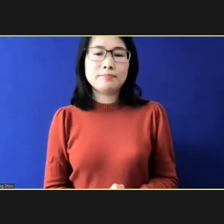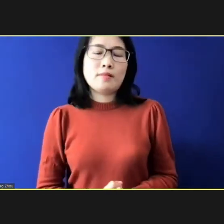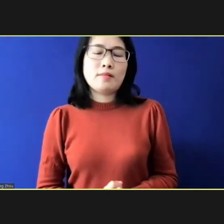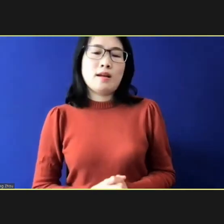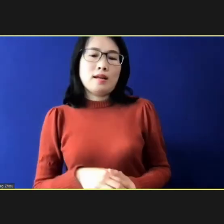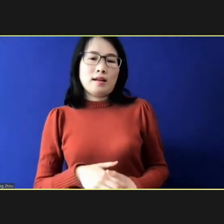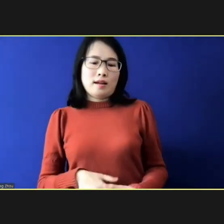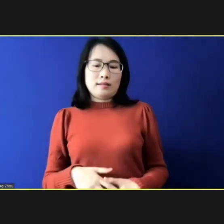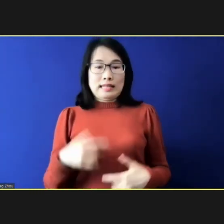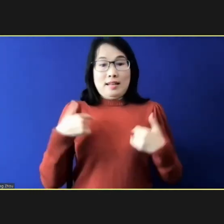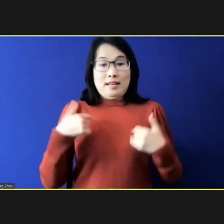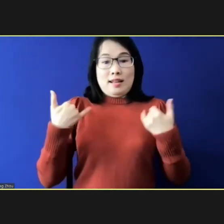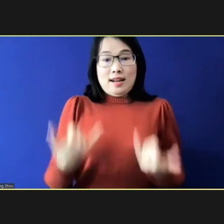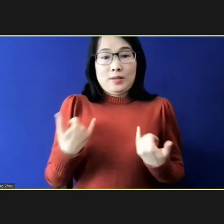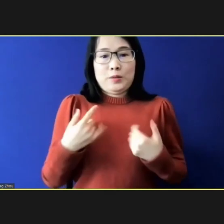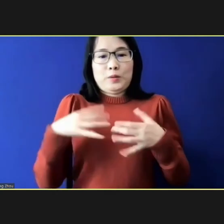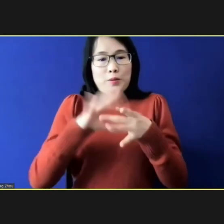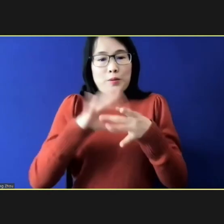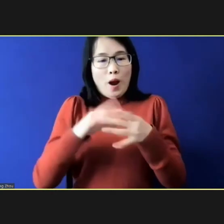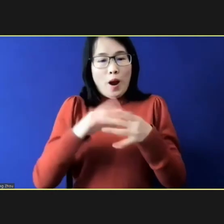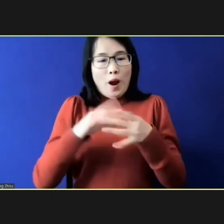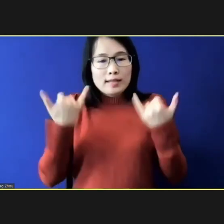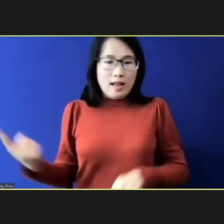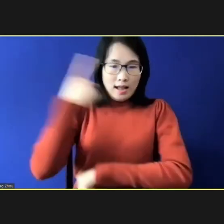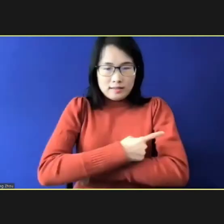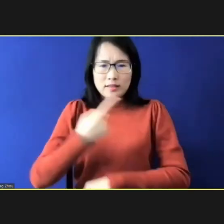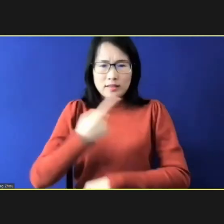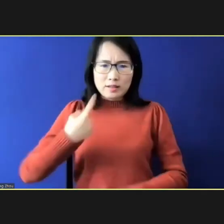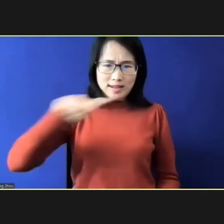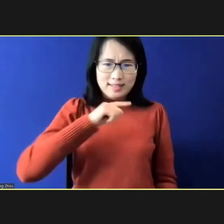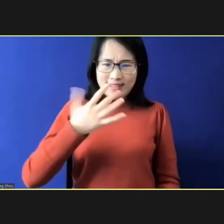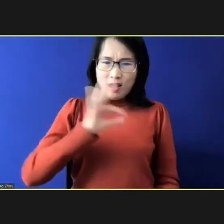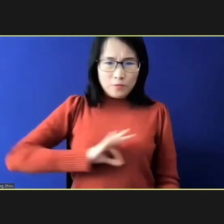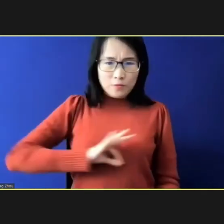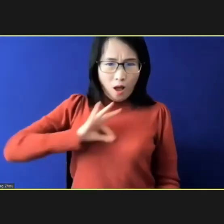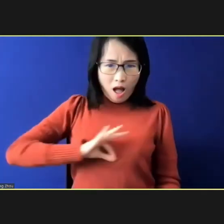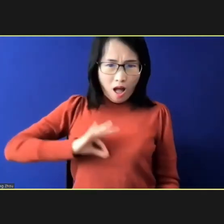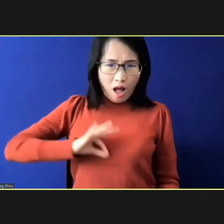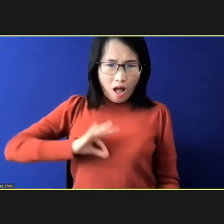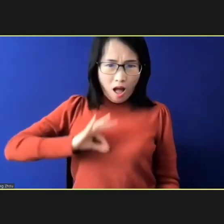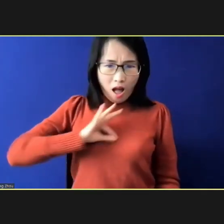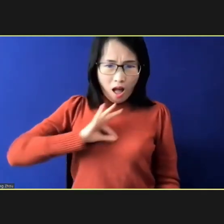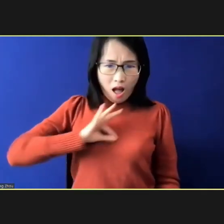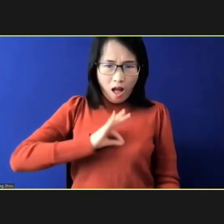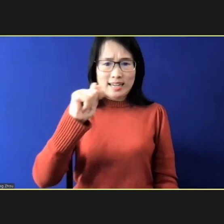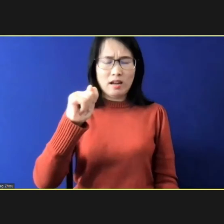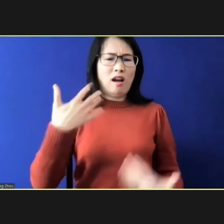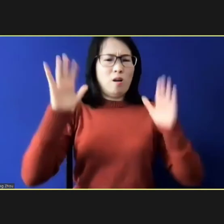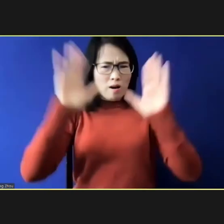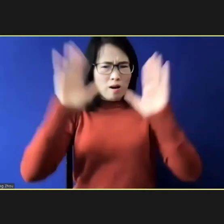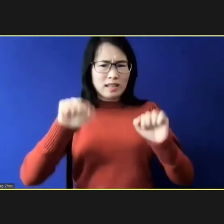Zoom to be able to connect and network through these platforms. So what I'd like to talk to you about today,